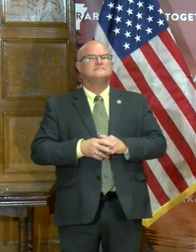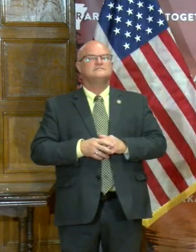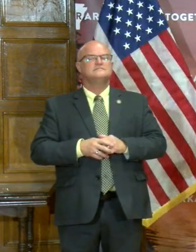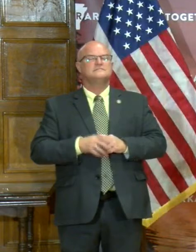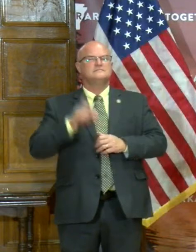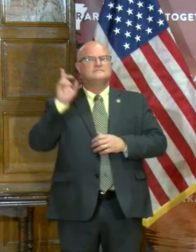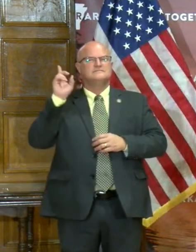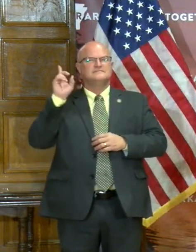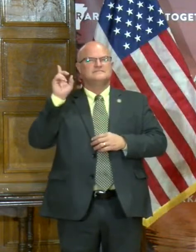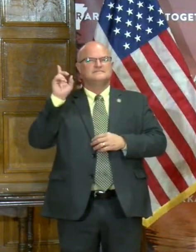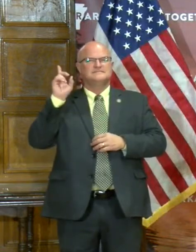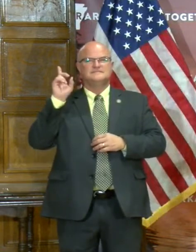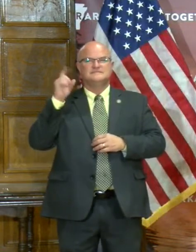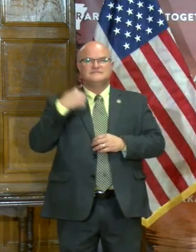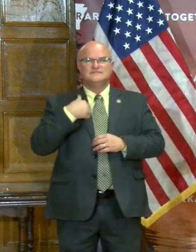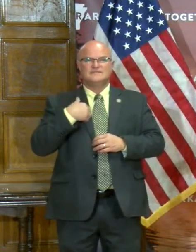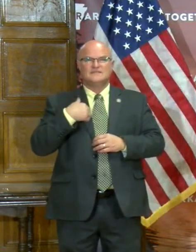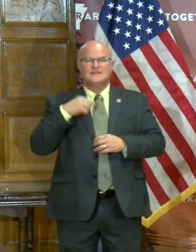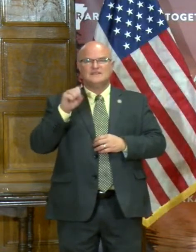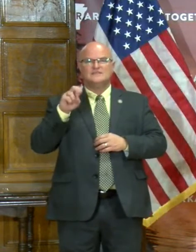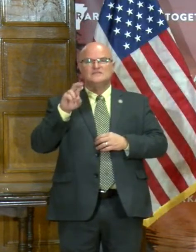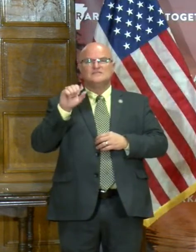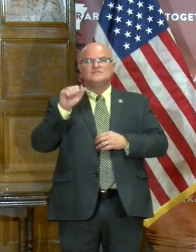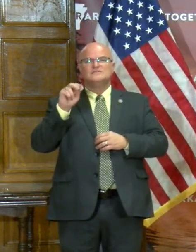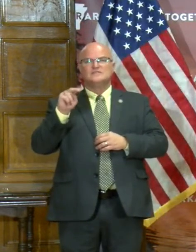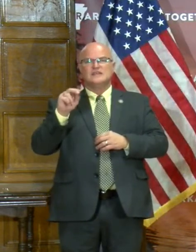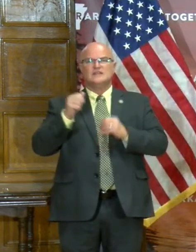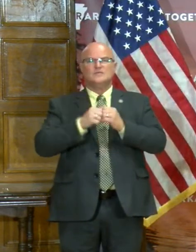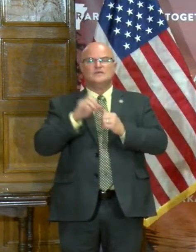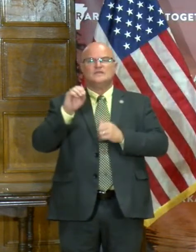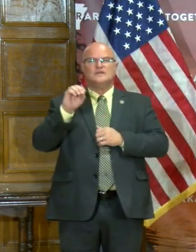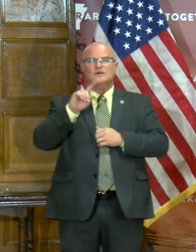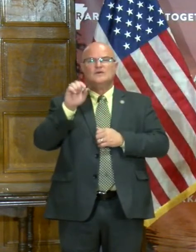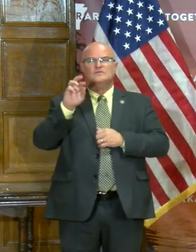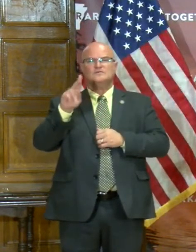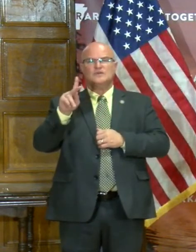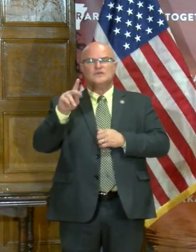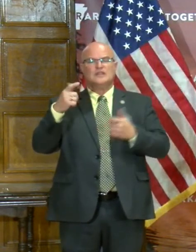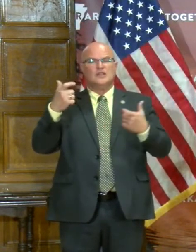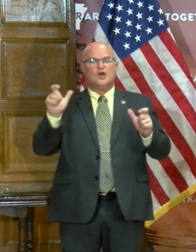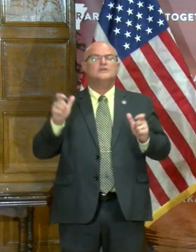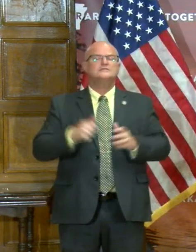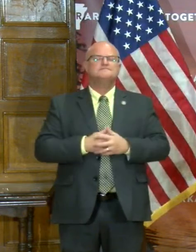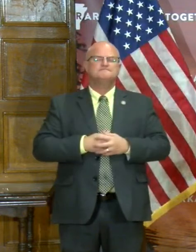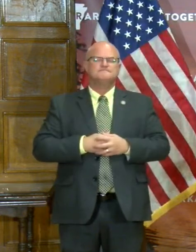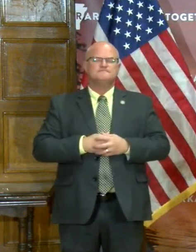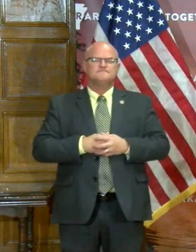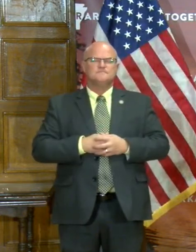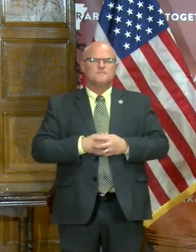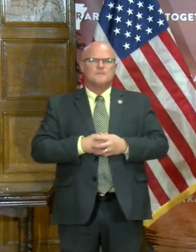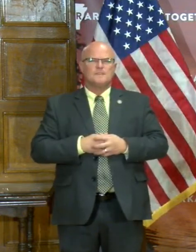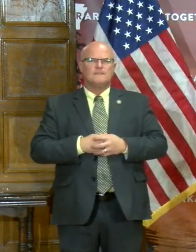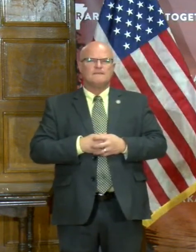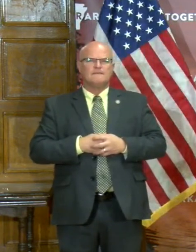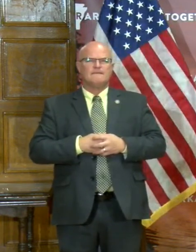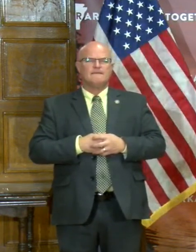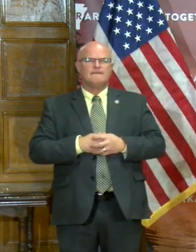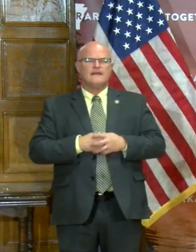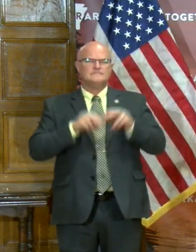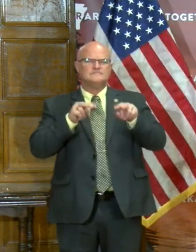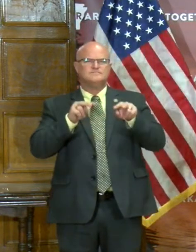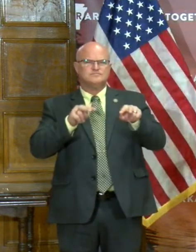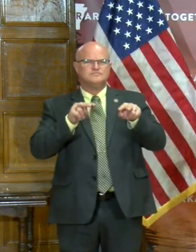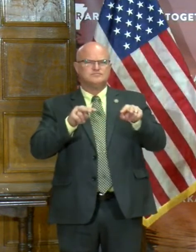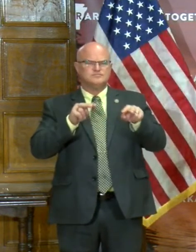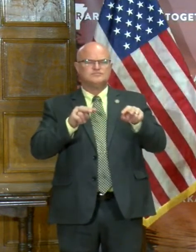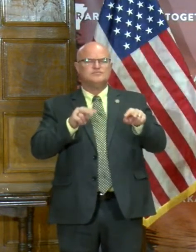Hi, Governor. This is Zuzanna Sitek with Ozarks at Large. I've been following the Fresh Start program and